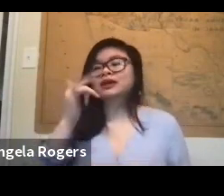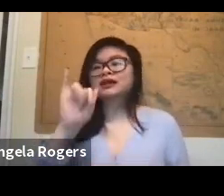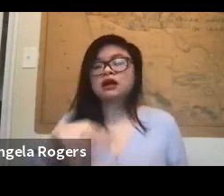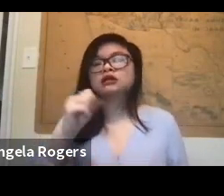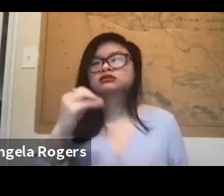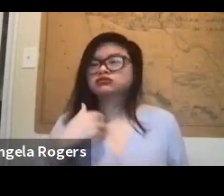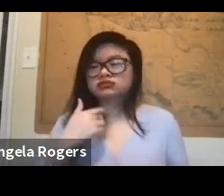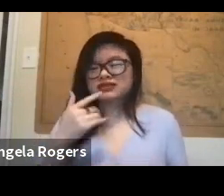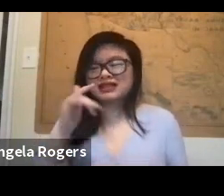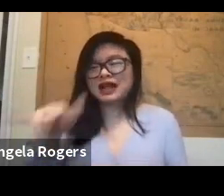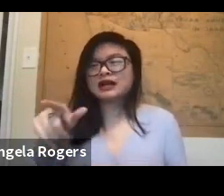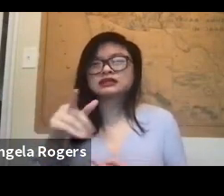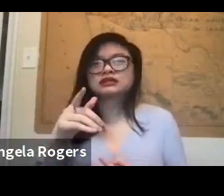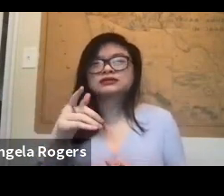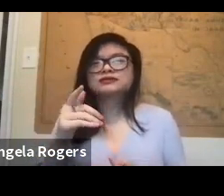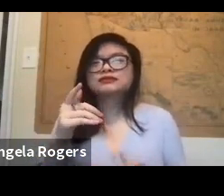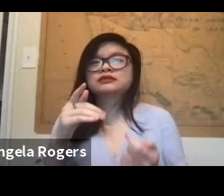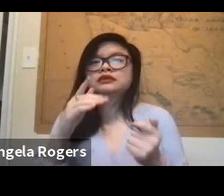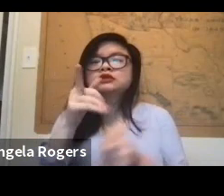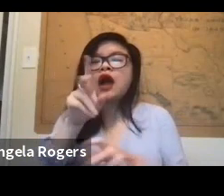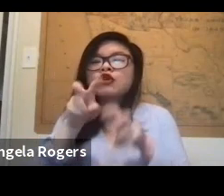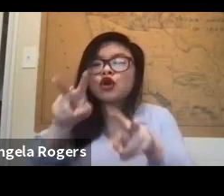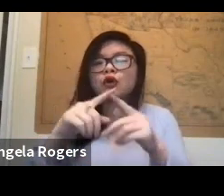and ask if they'll sponsor you.